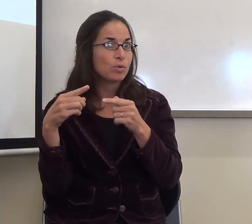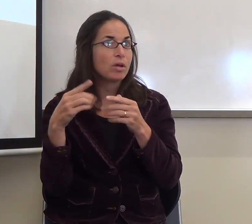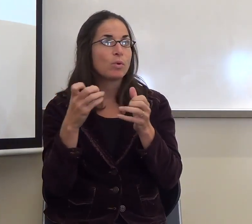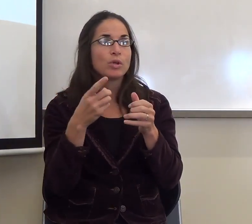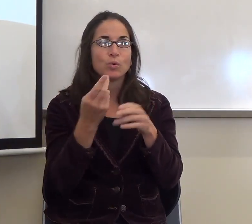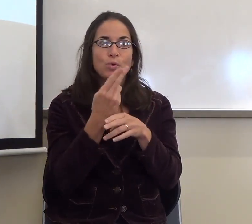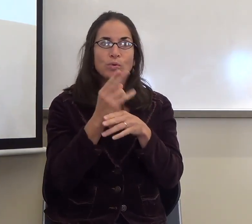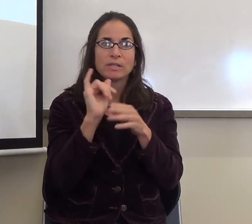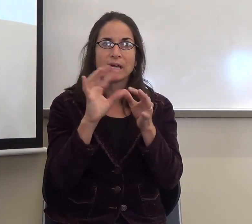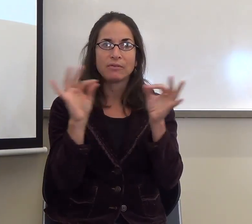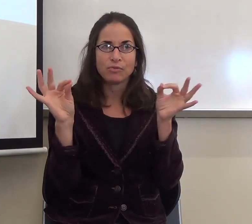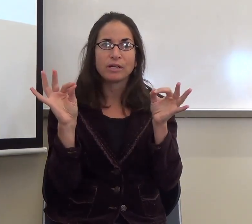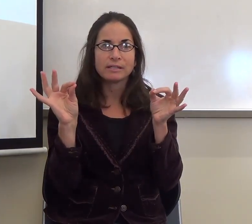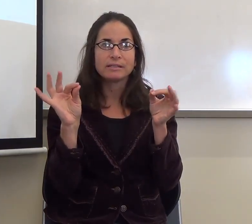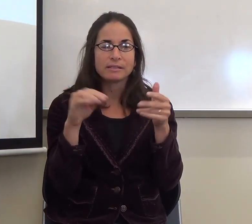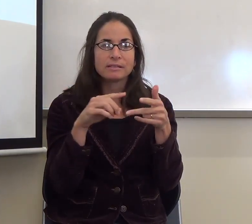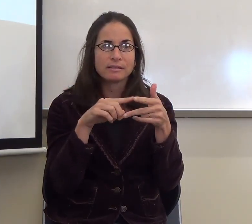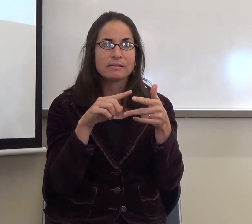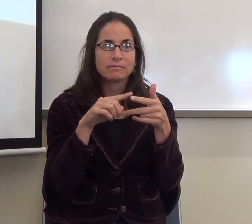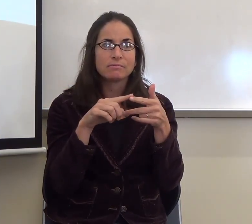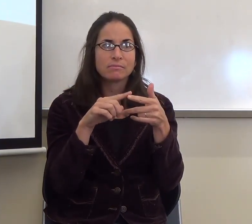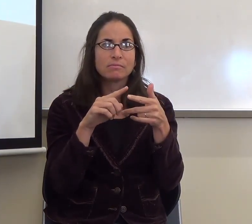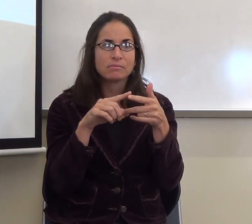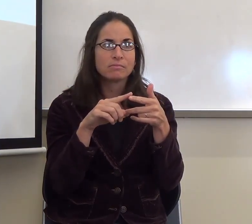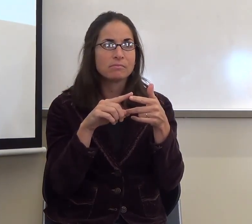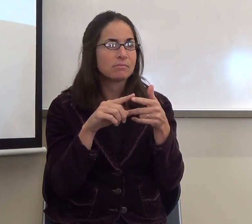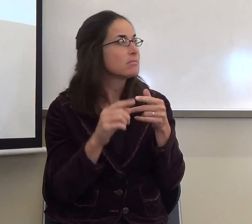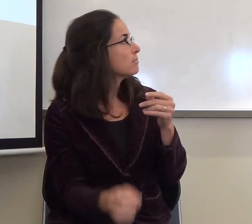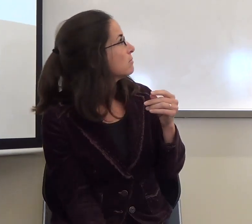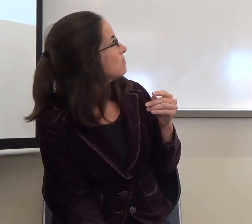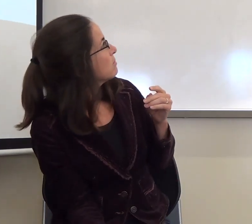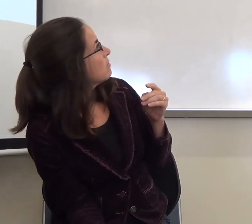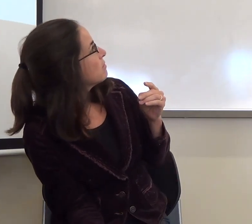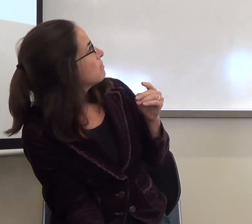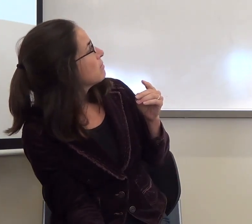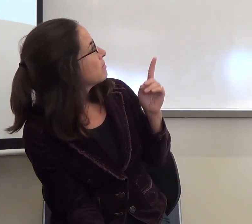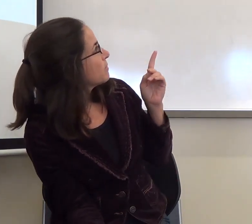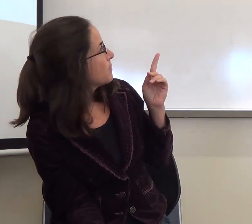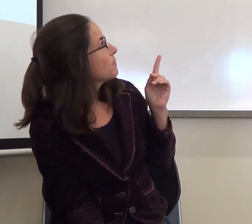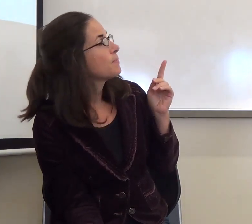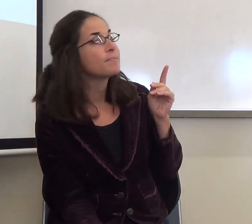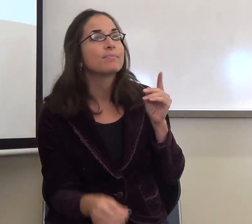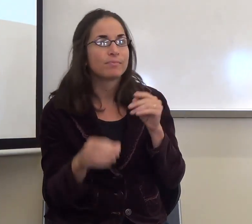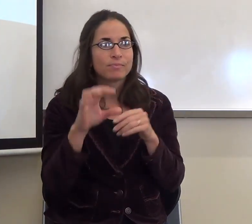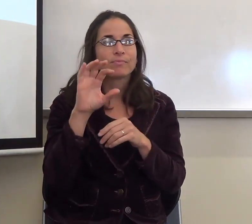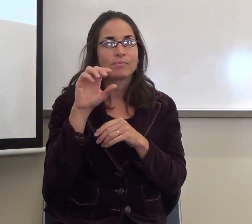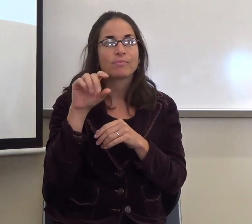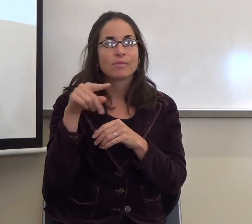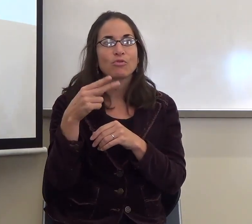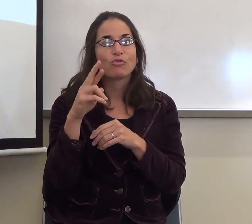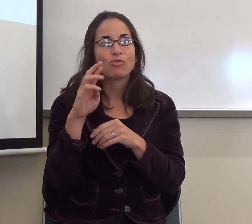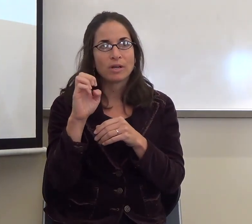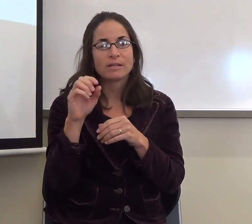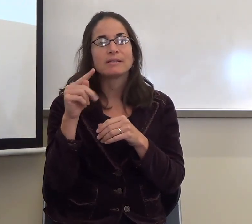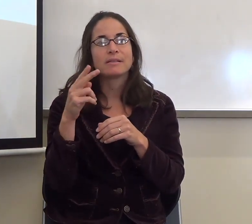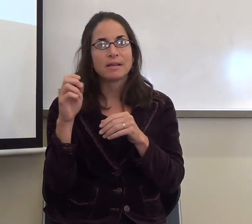not put the topic into a phrase, okay? Because that is dangerous. The more you're writing down for the